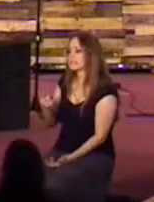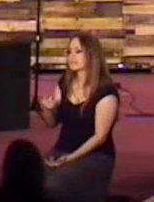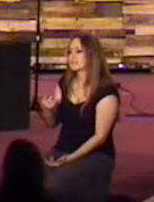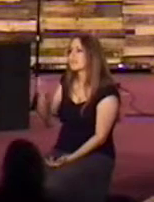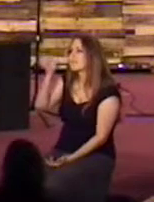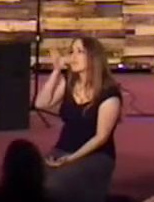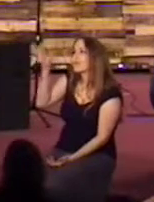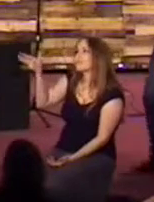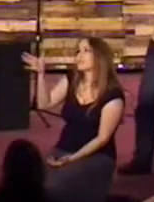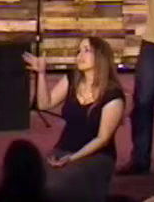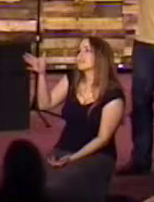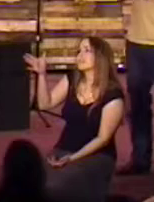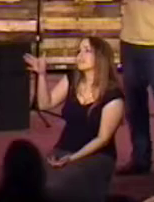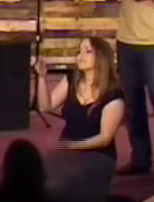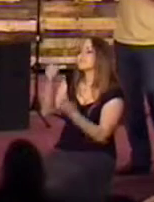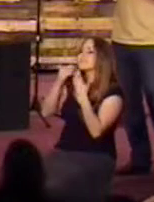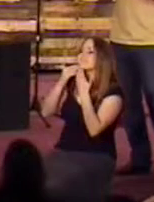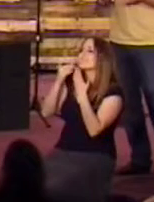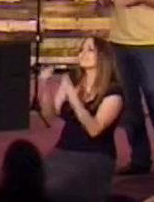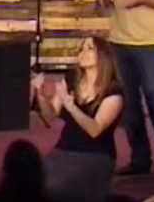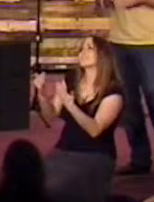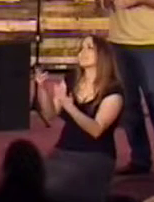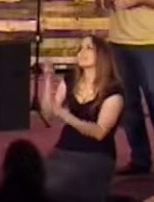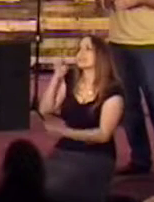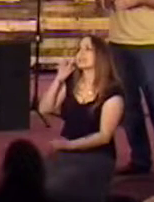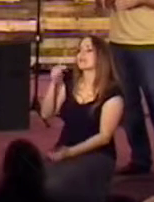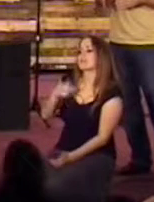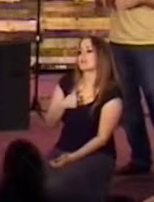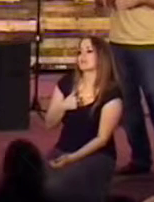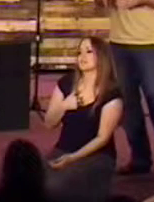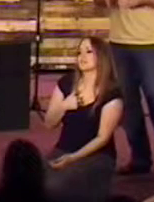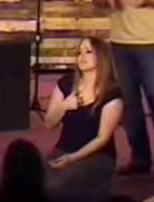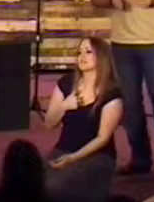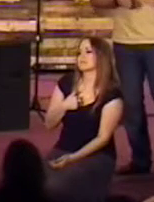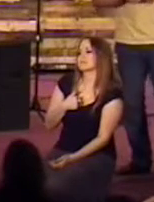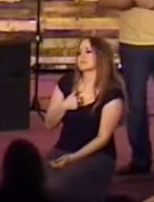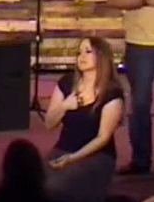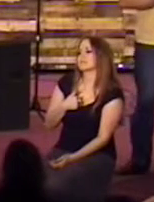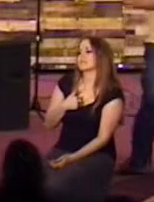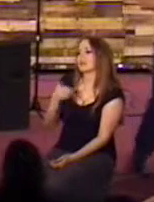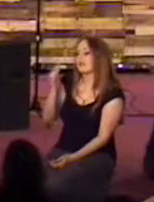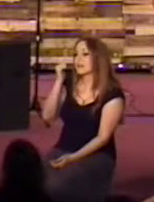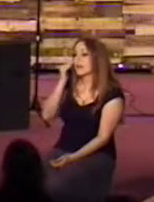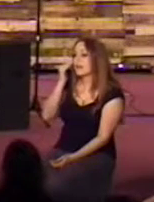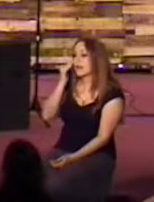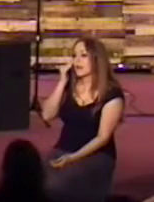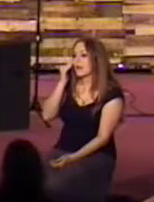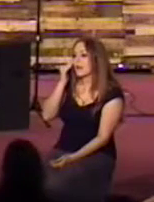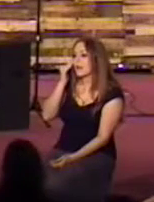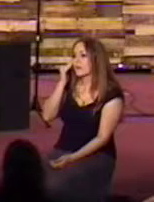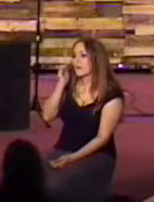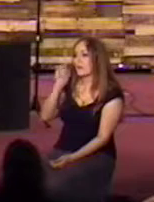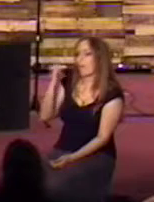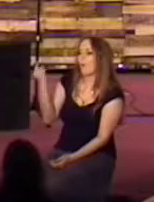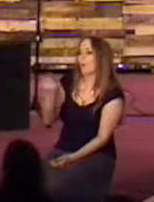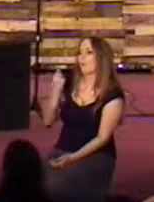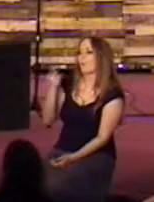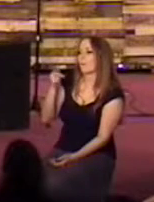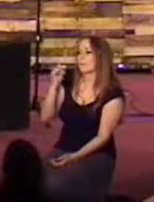Father, thank you for hearing me. I know that you've always heard